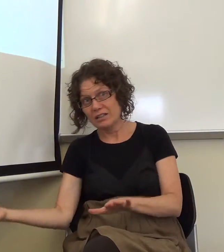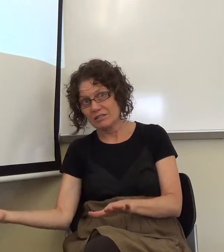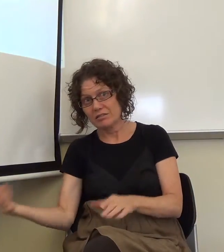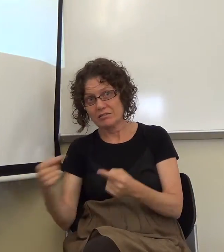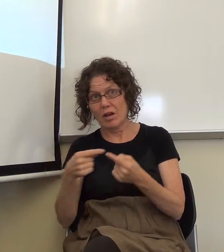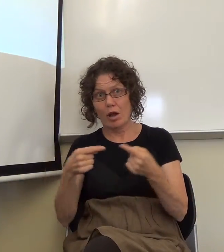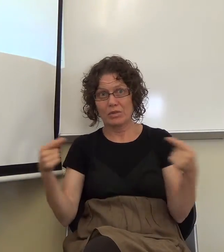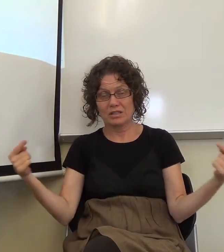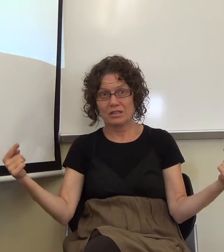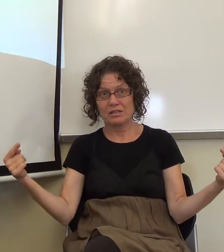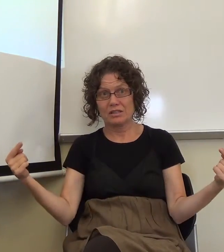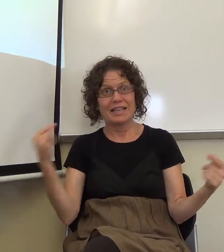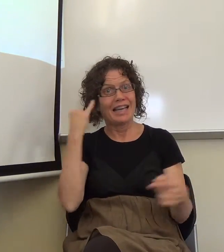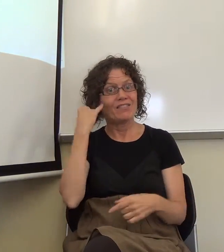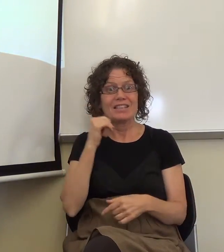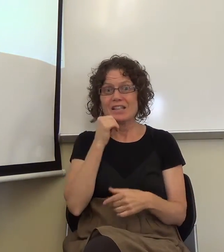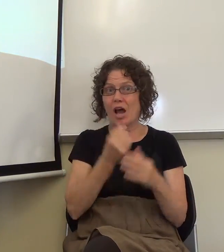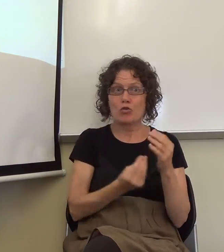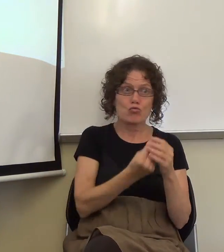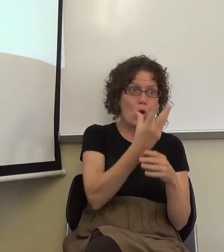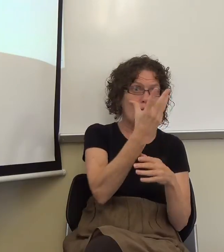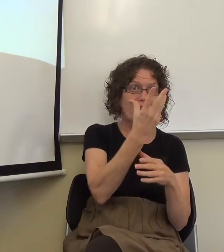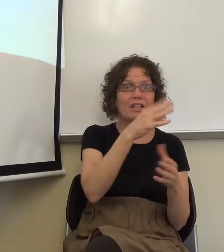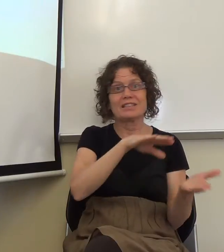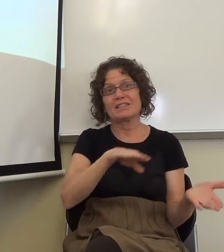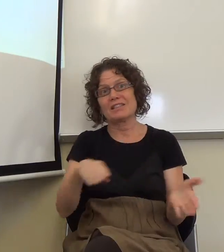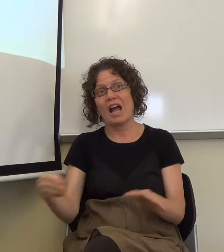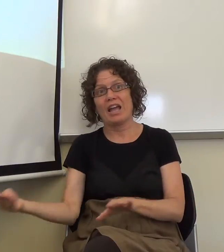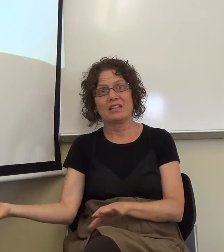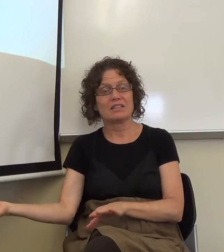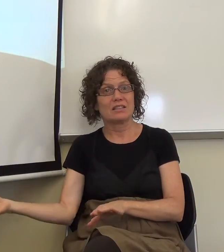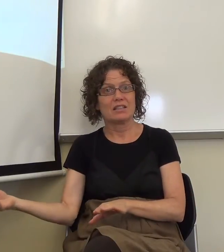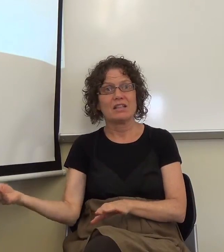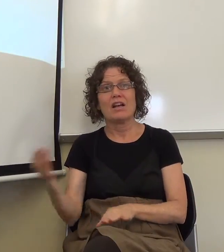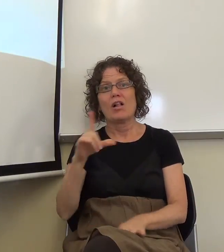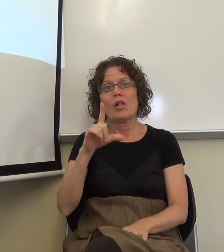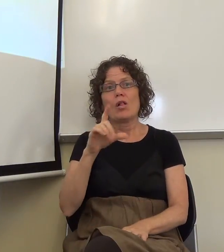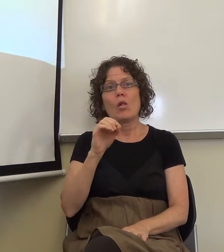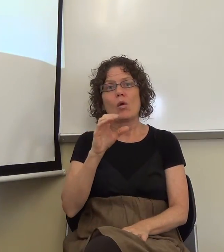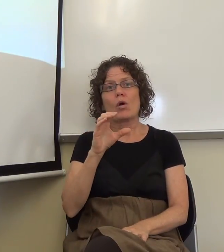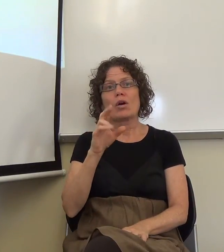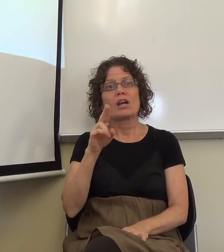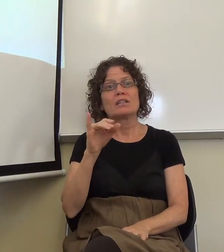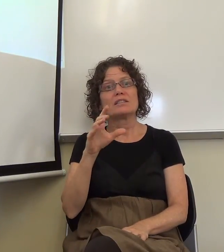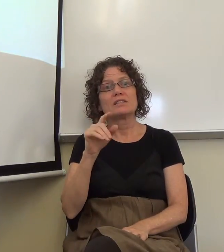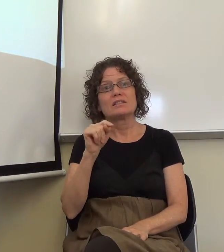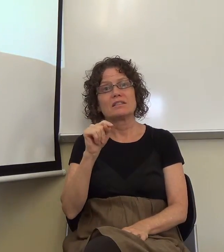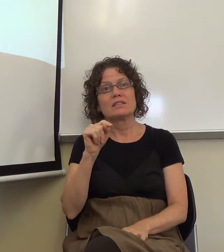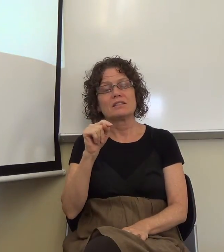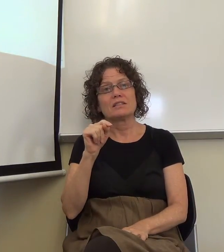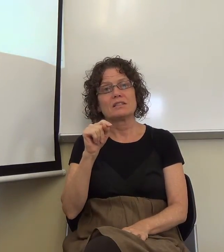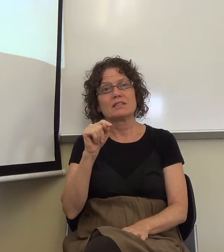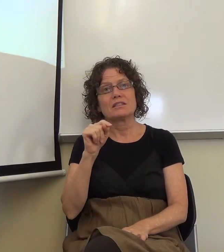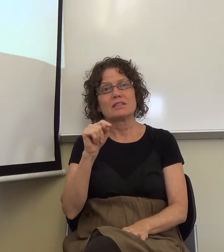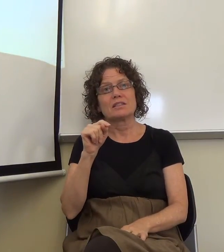Yeah, if it's not growing, it's dying, so therefore the locusts must be killing it.